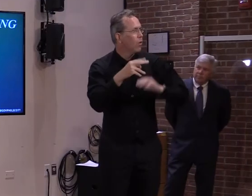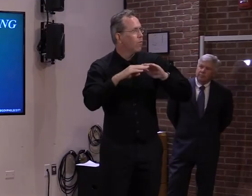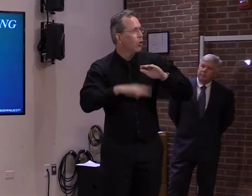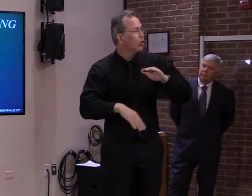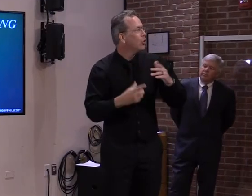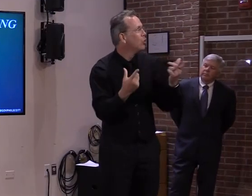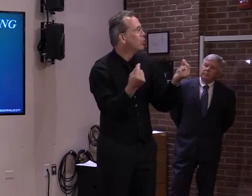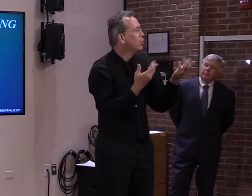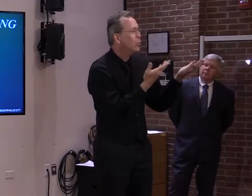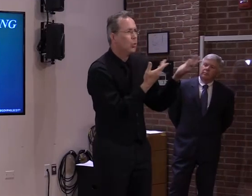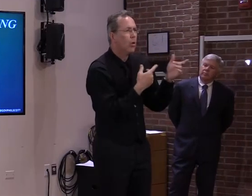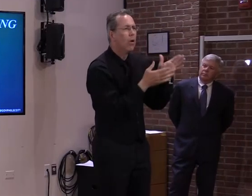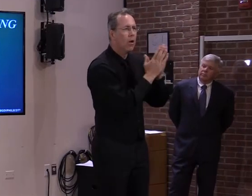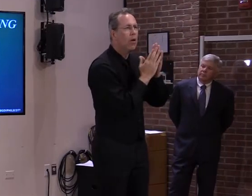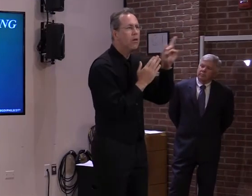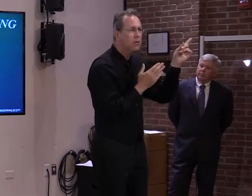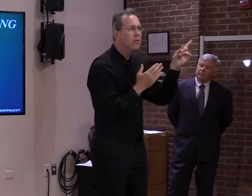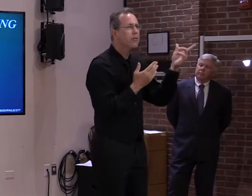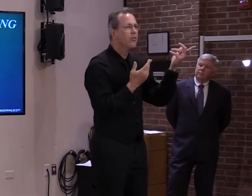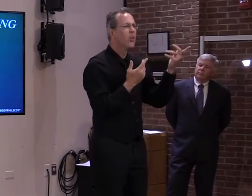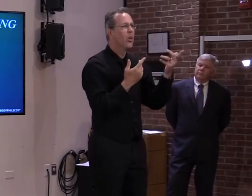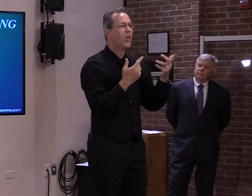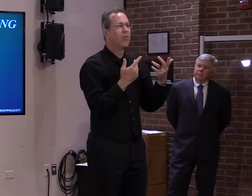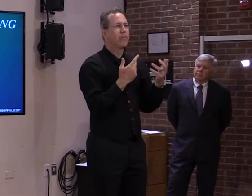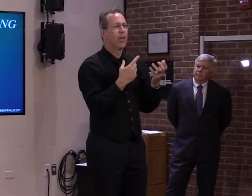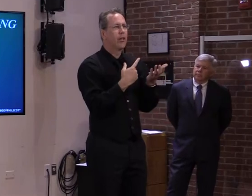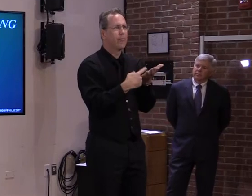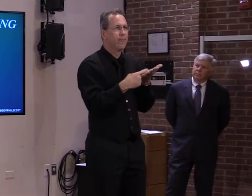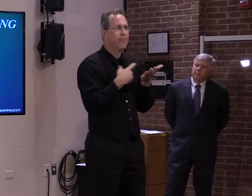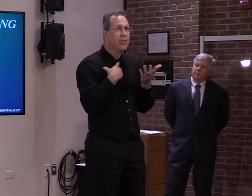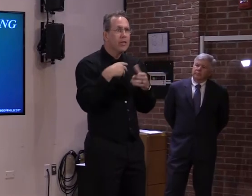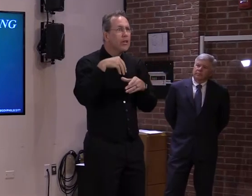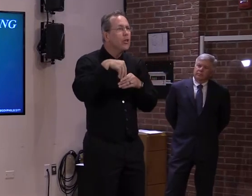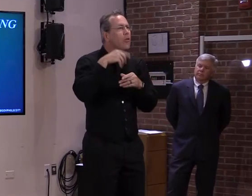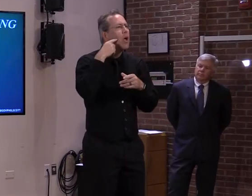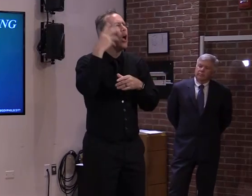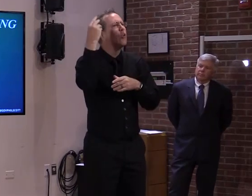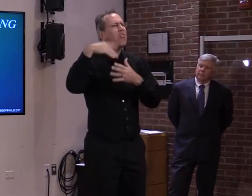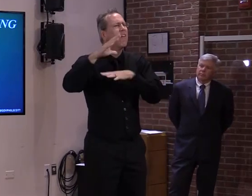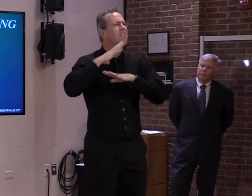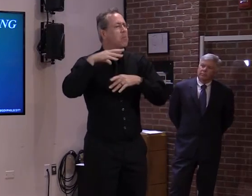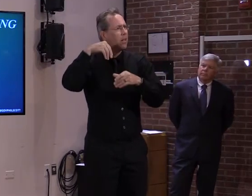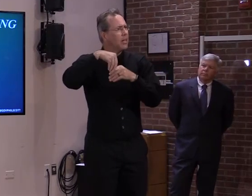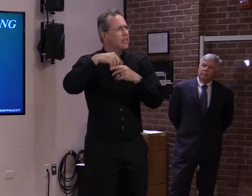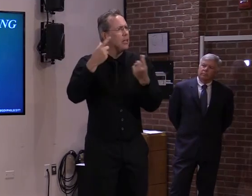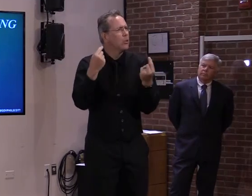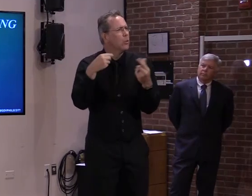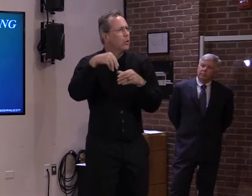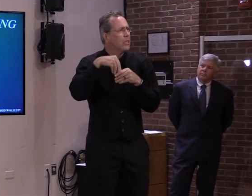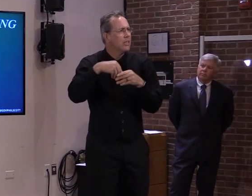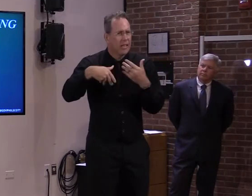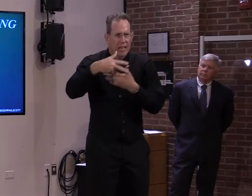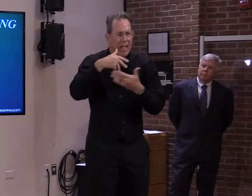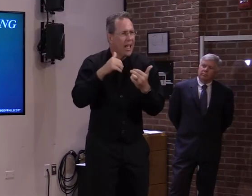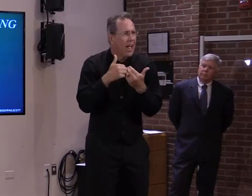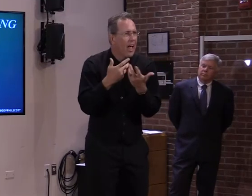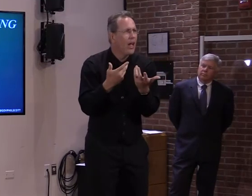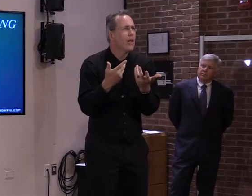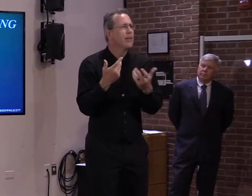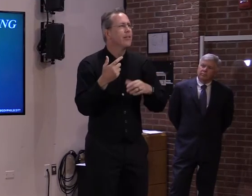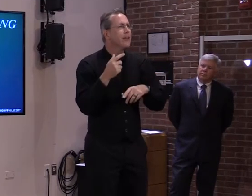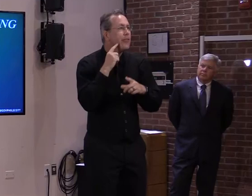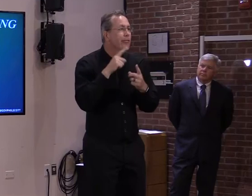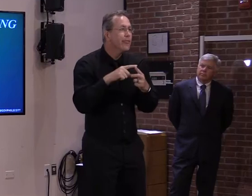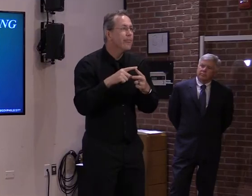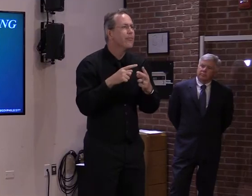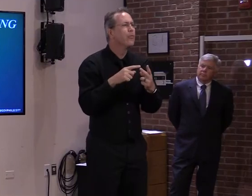masks while indoors, not outdoors, but indoors. And I think it was Governor Baker and Governor